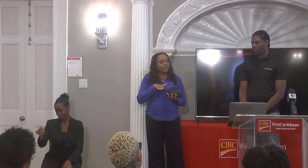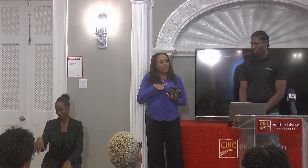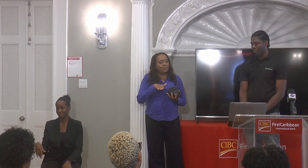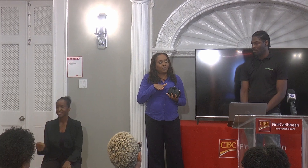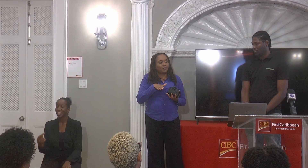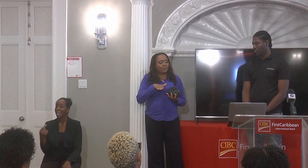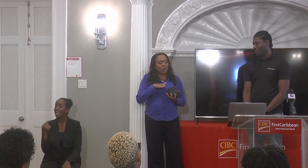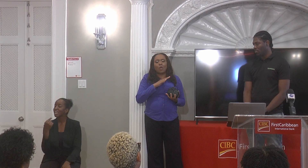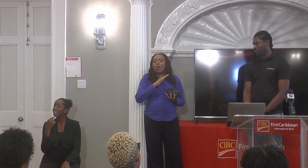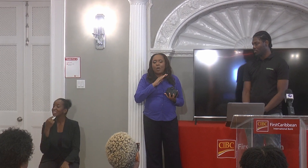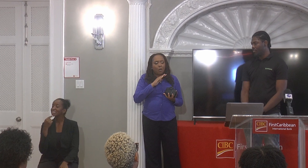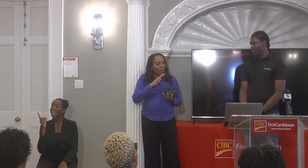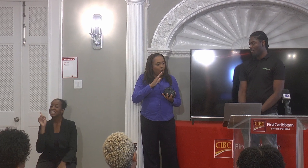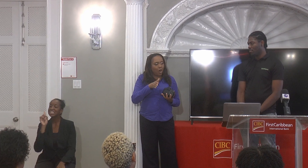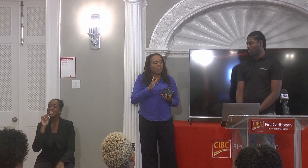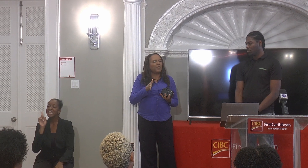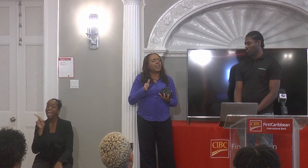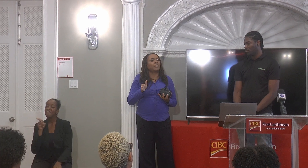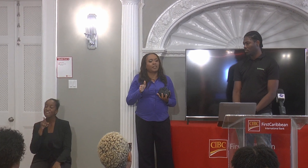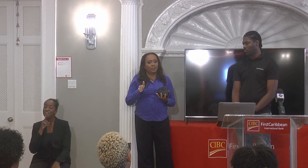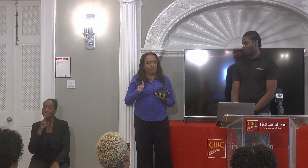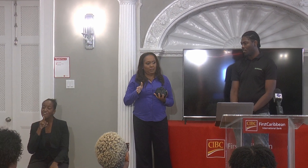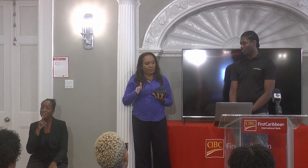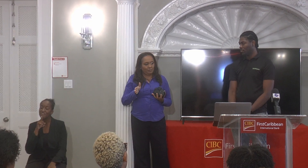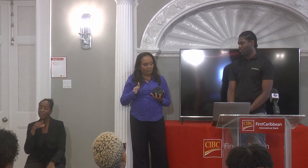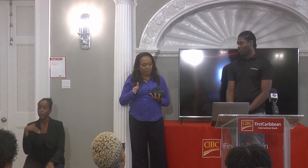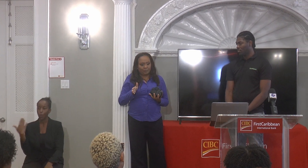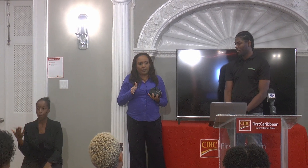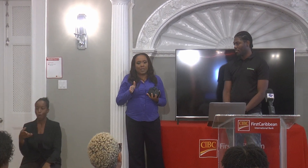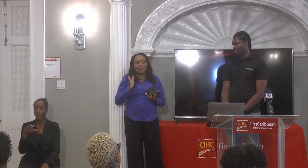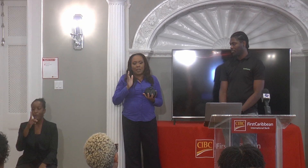deaf or hard of hearing.